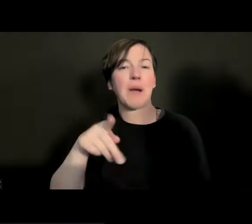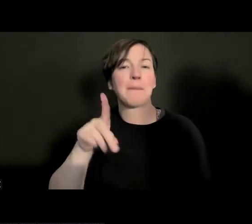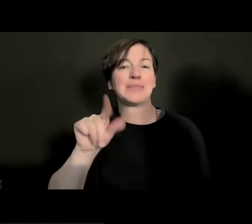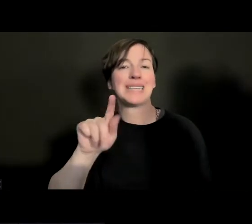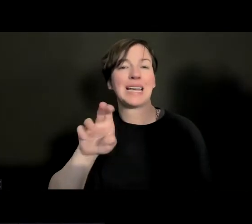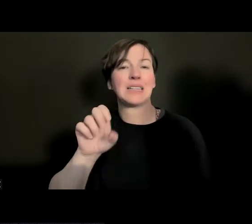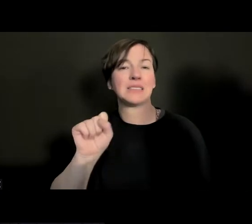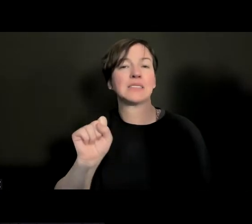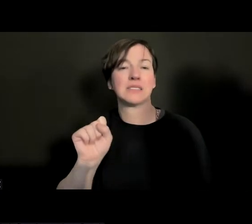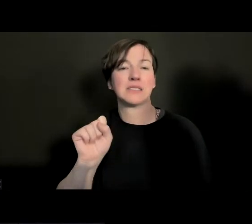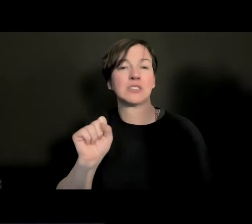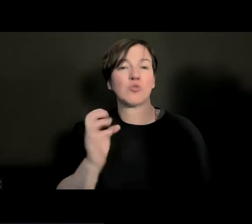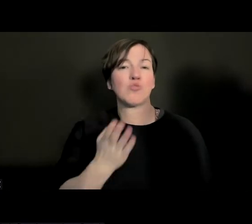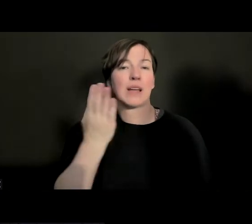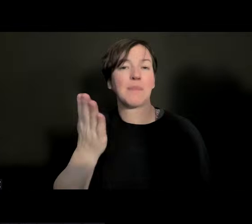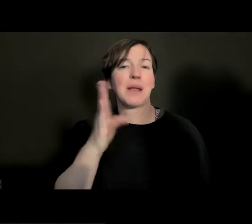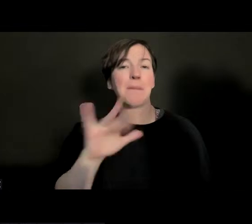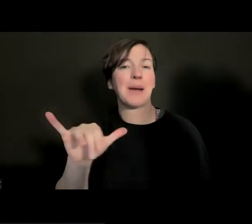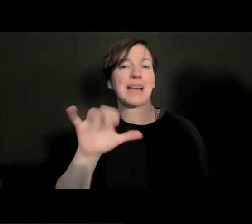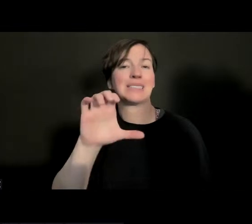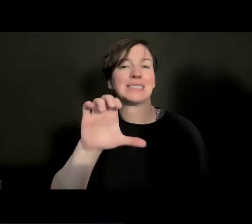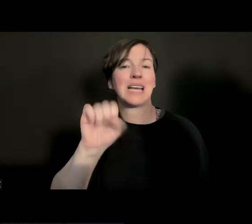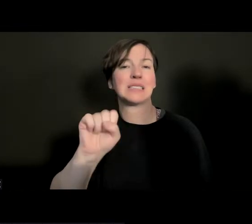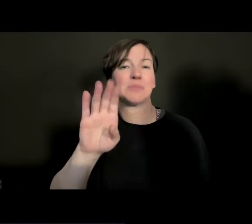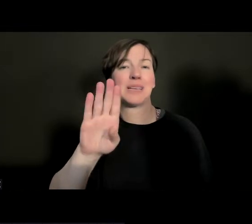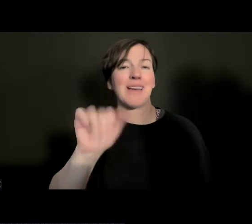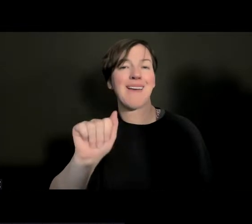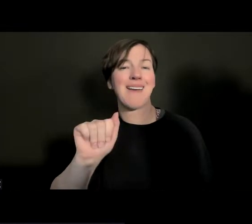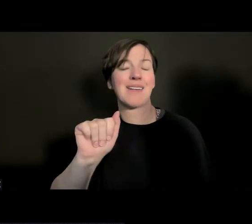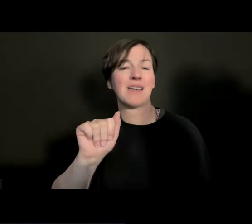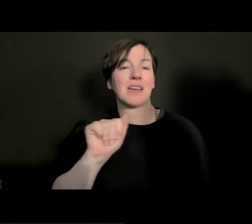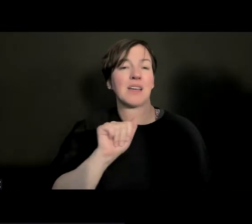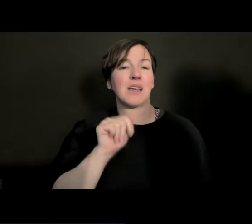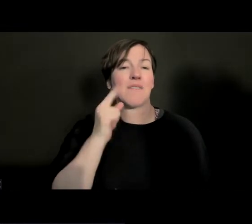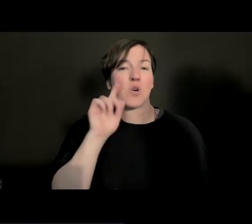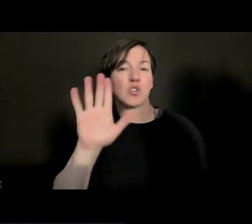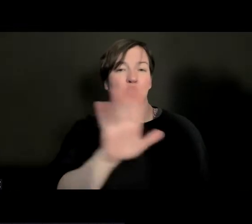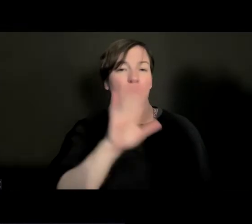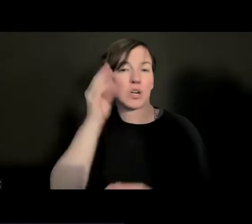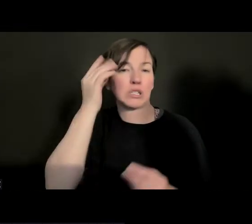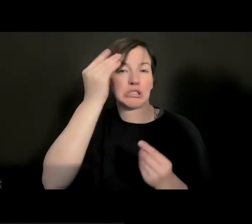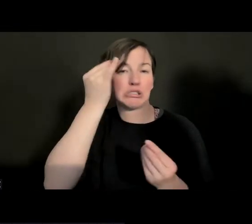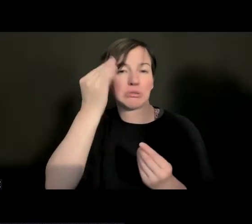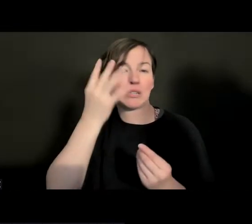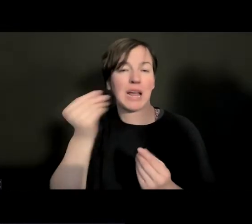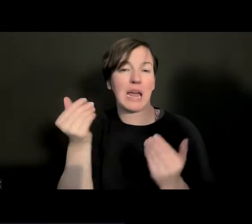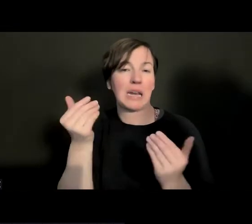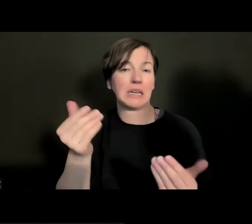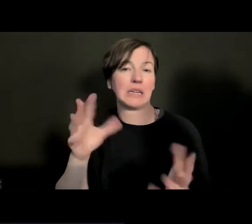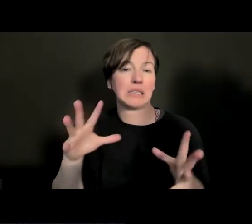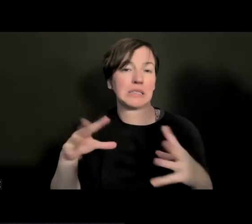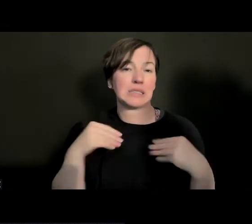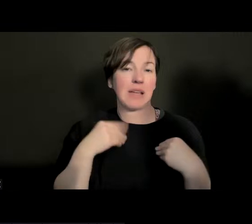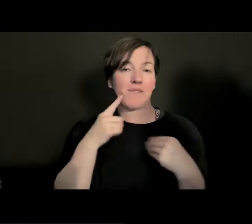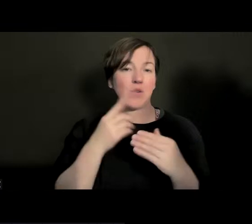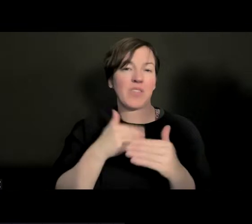are recommended by the CSBA. They would be for your consideration and move to consent next